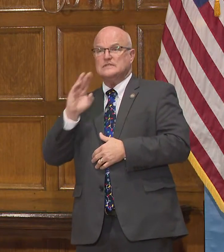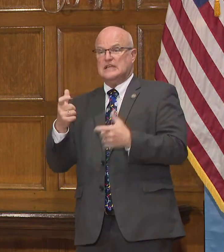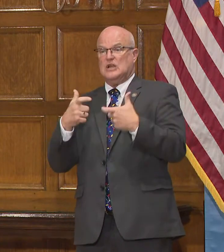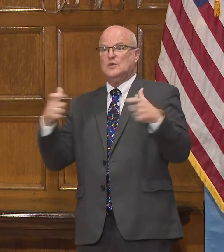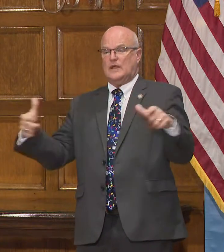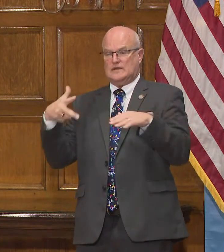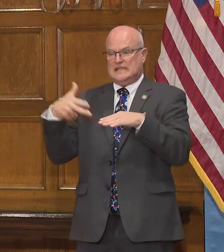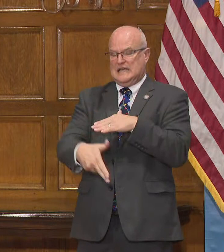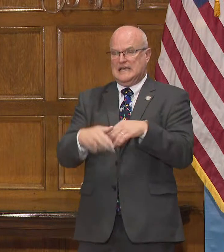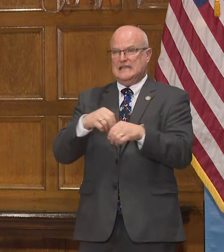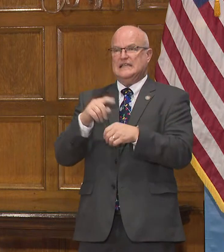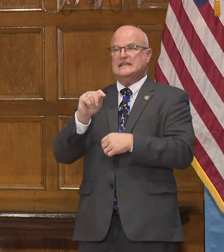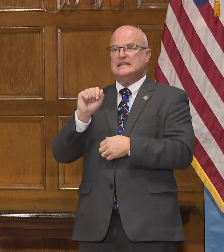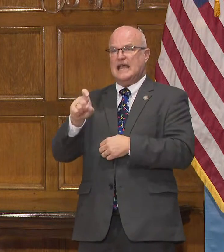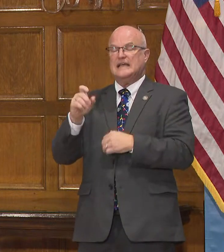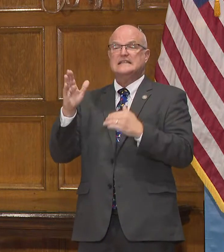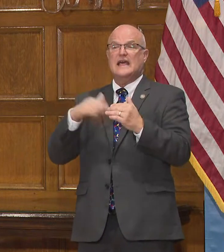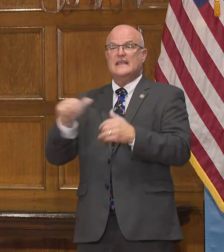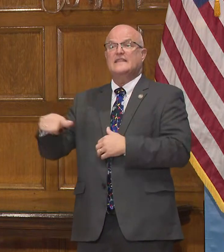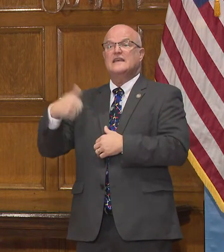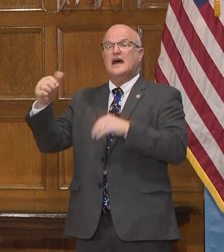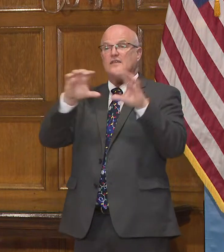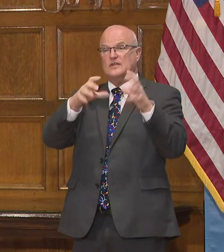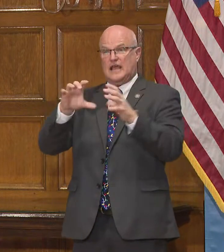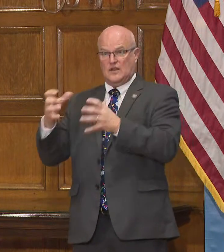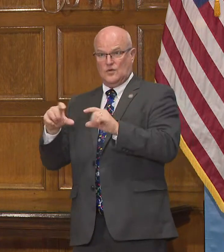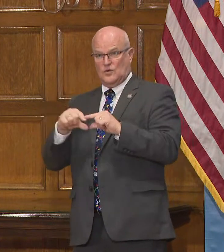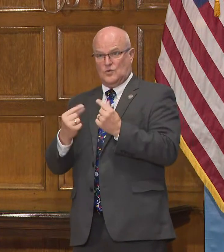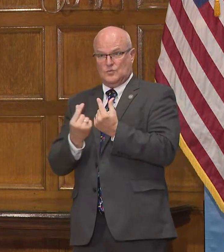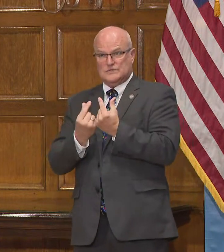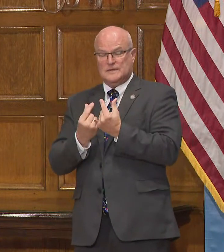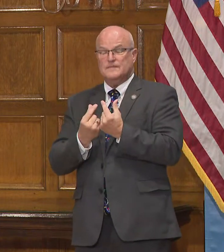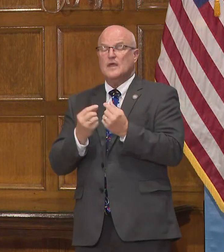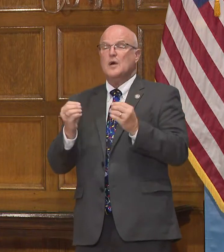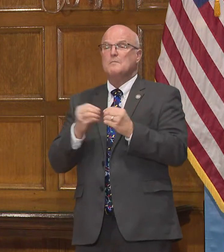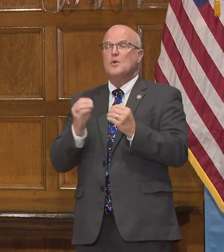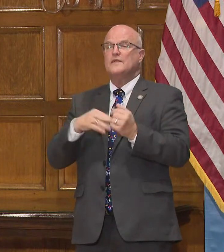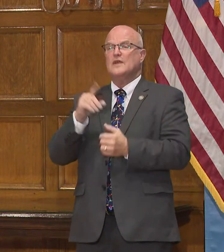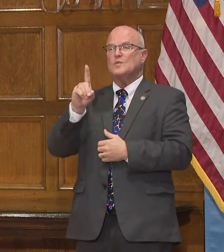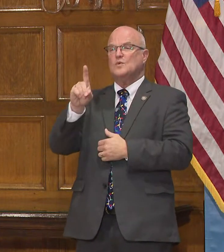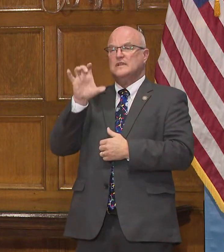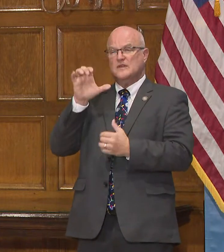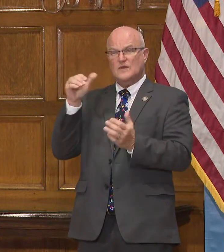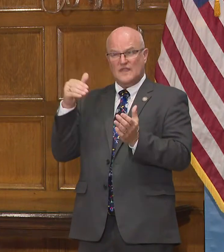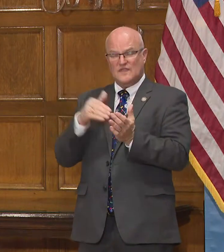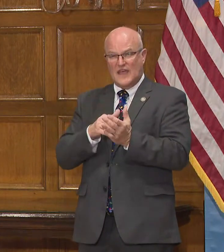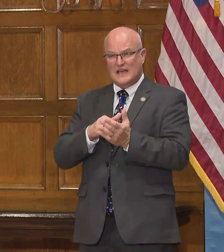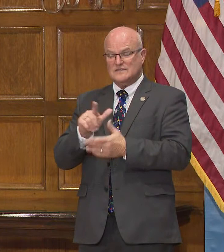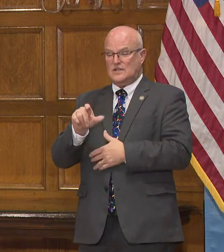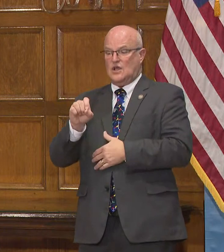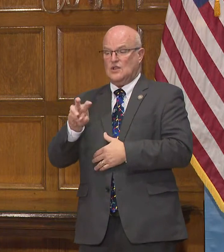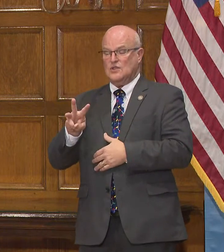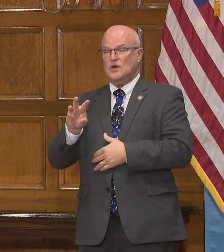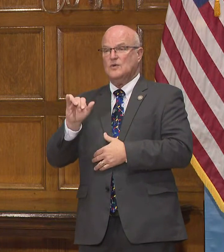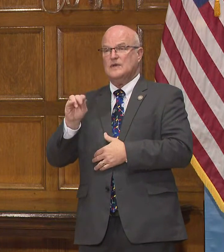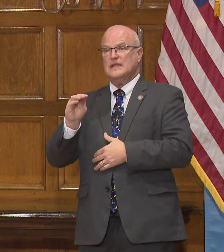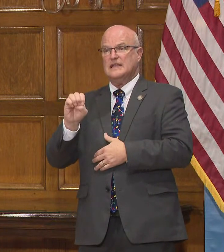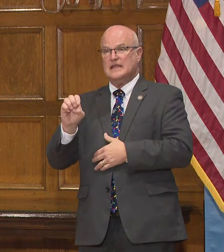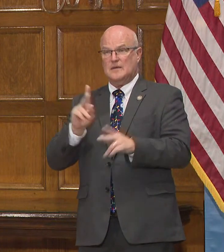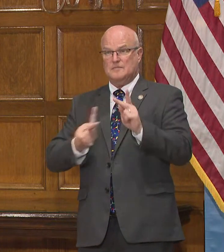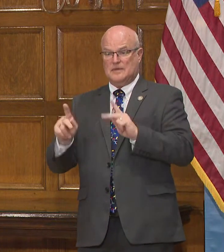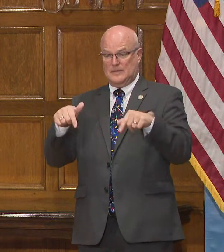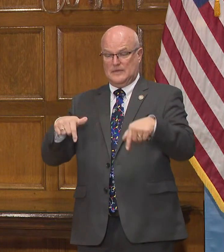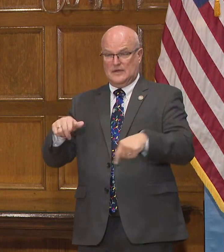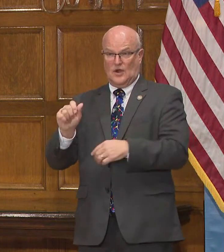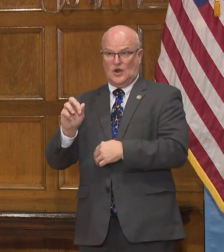in their taxes than any other category group. Over 100,000 low-income Arkansans